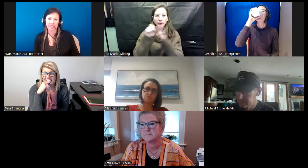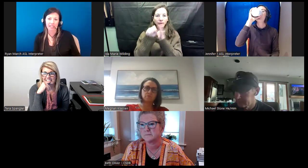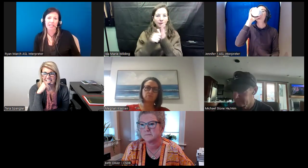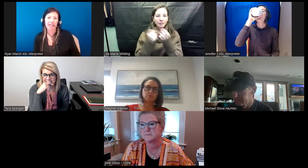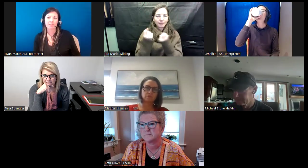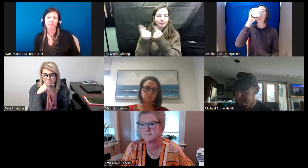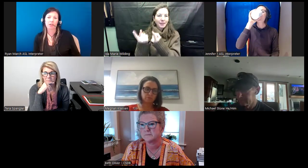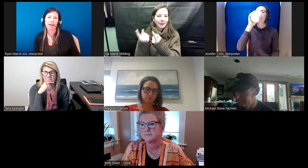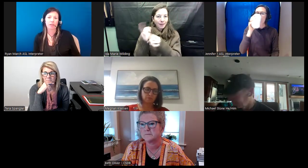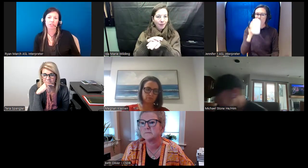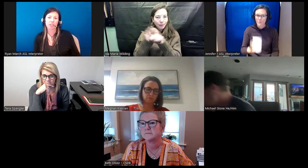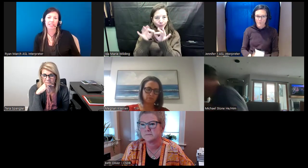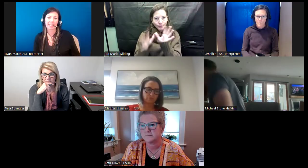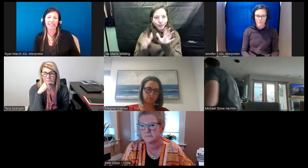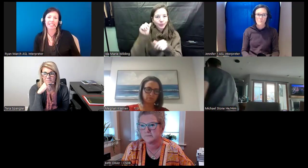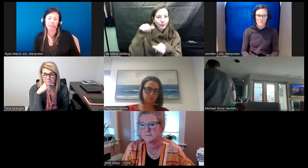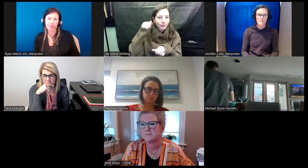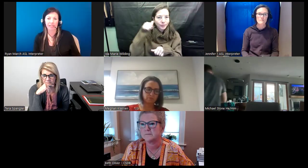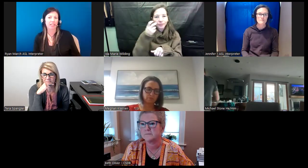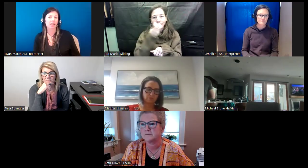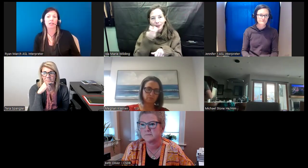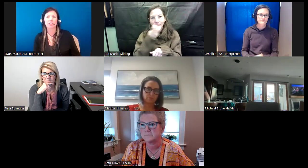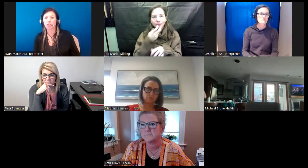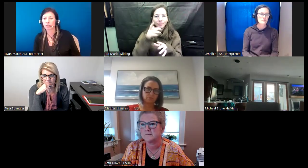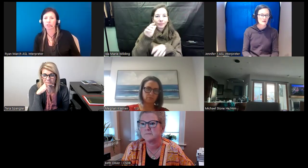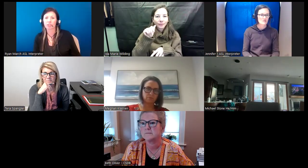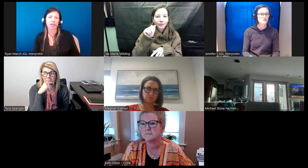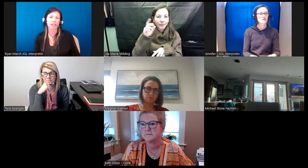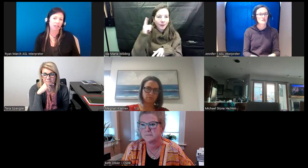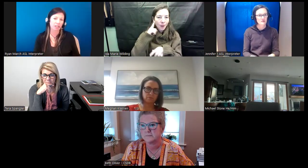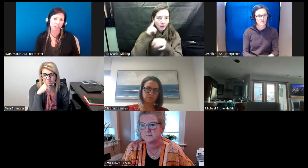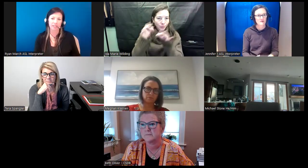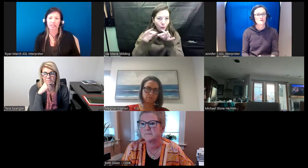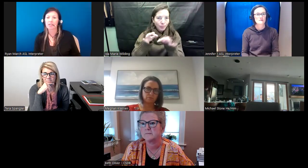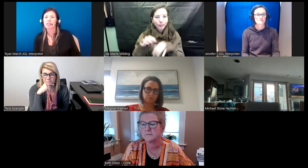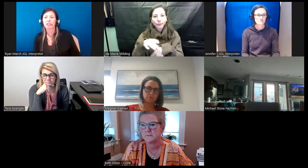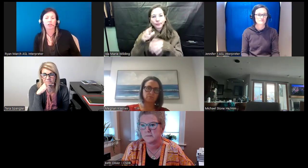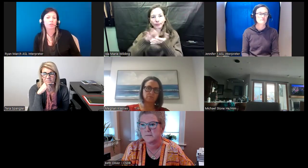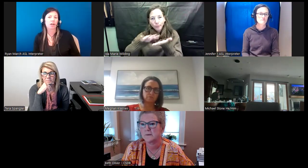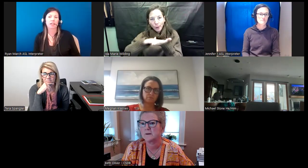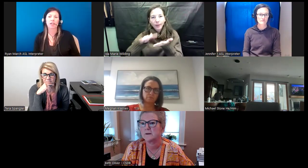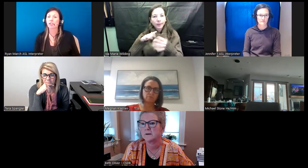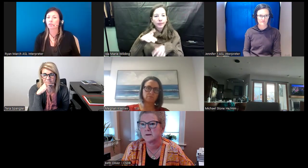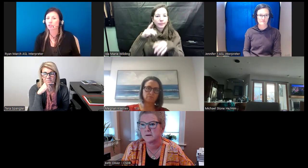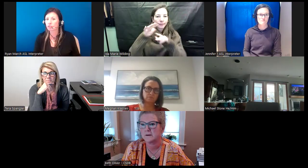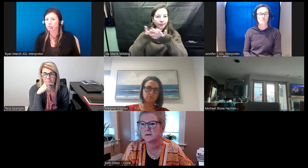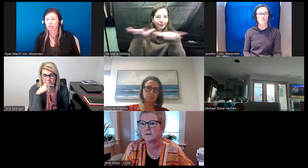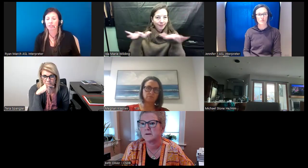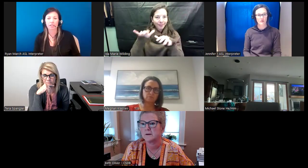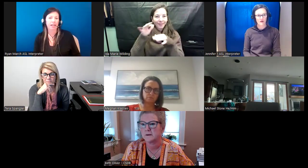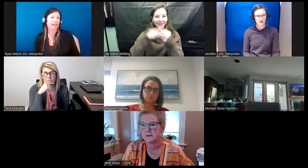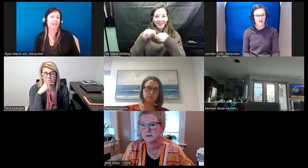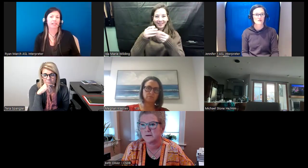data and figure out how much the state is spending on interpreters, on audiologists, on audio